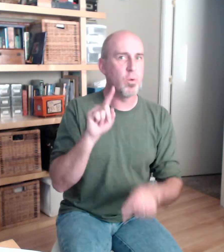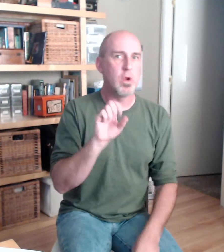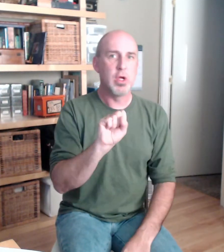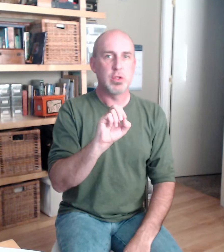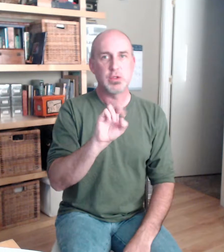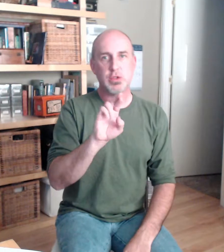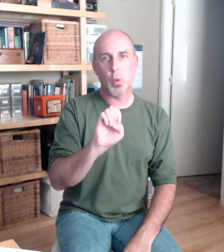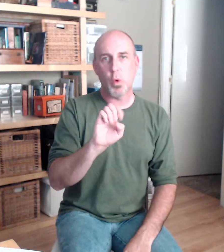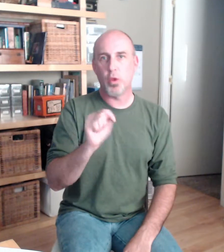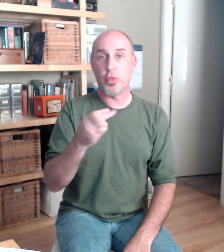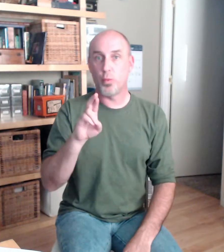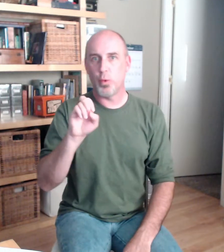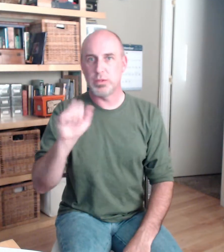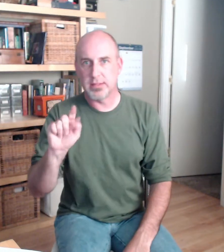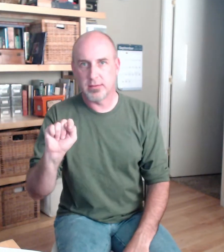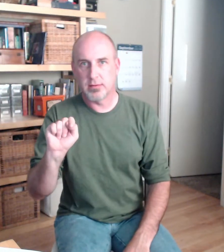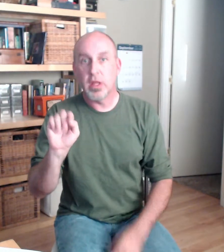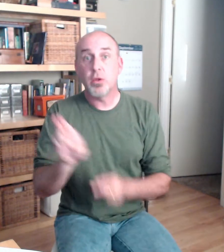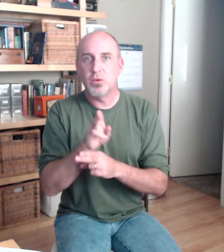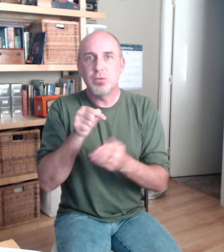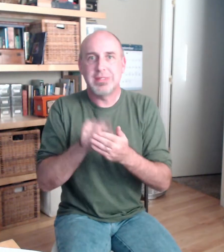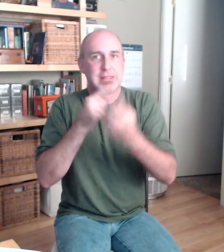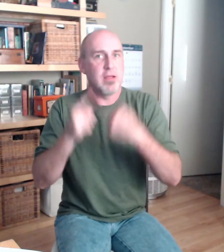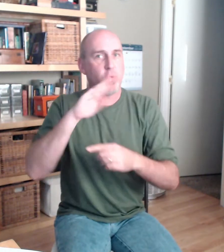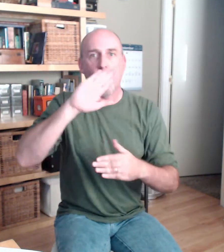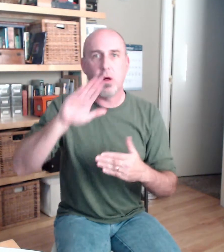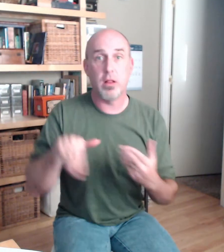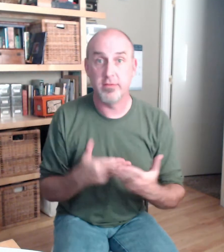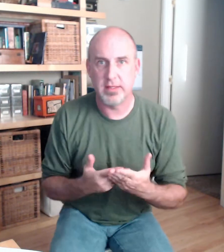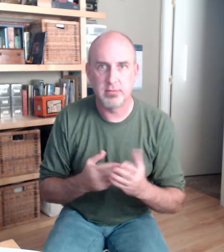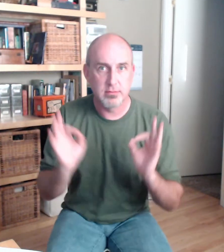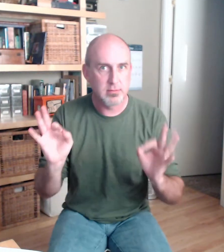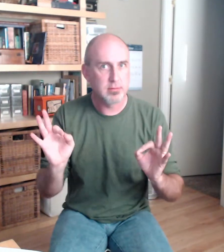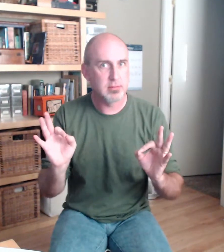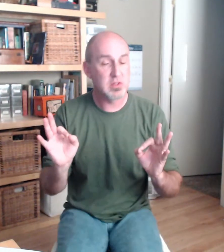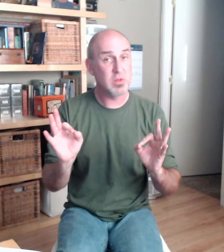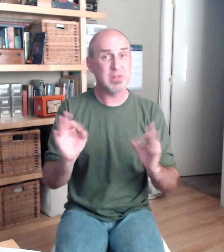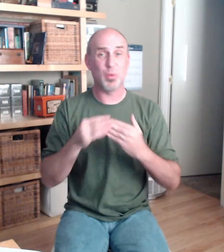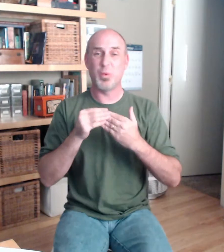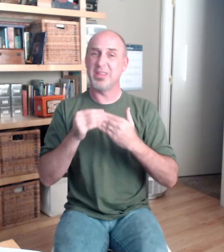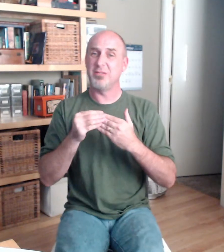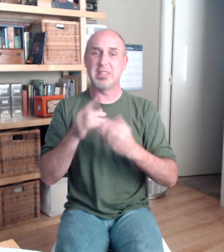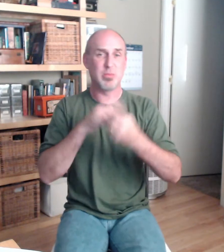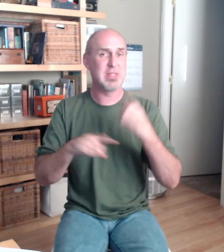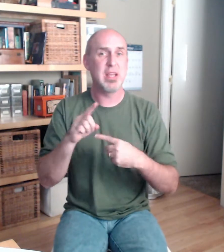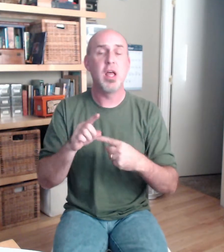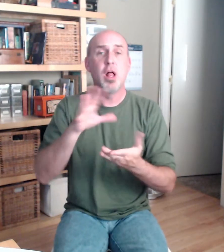for sore throat. You use this sign for all of it. So this is a really flexible sign.